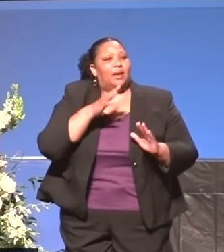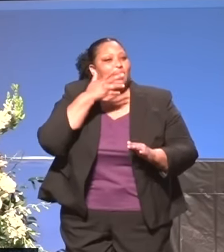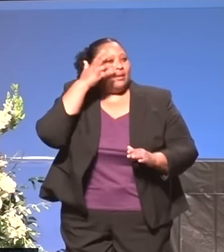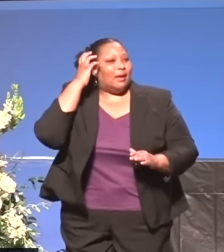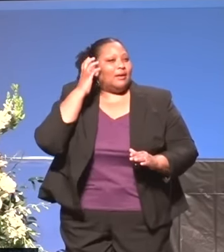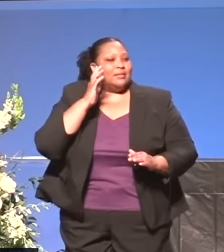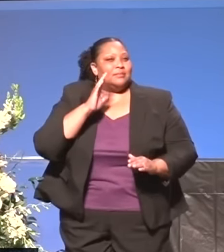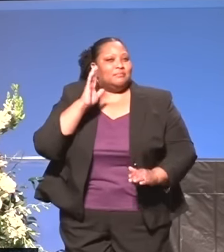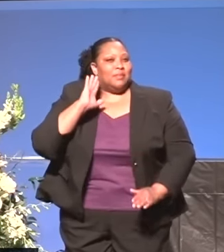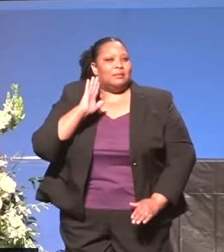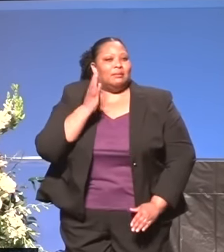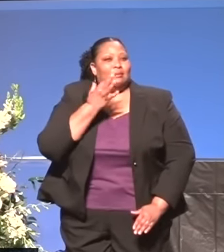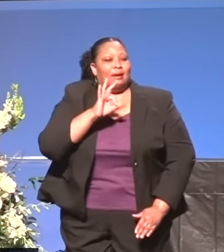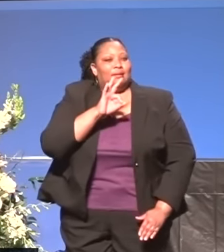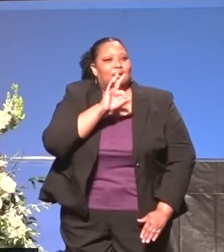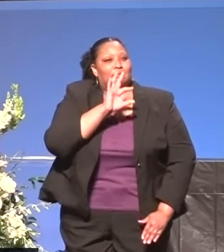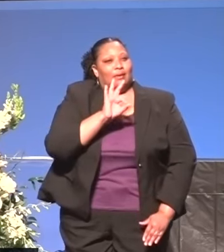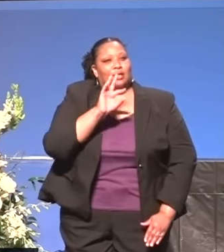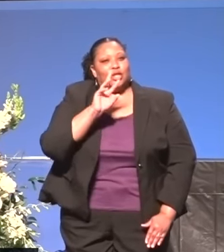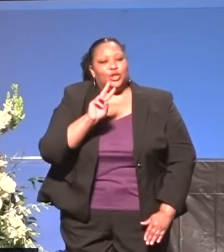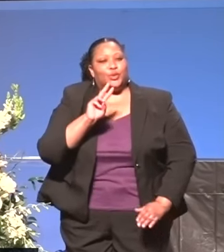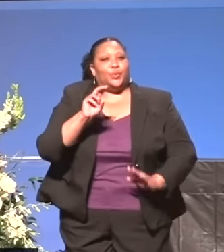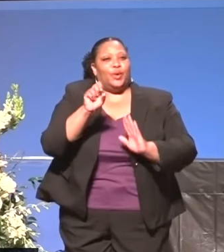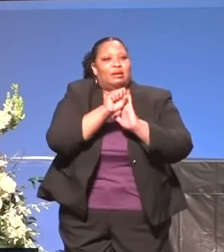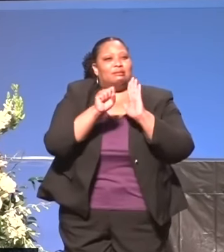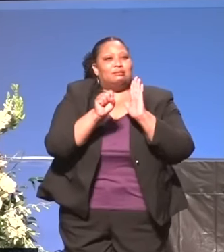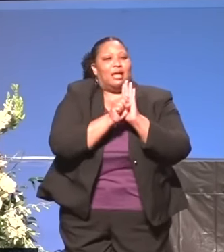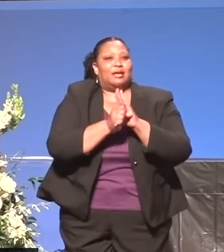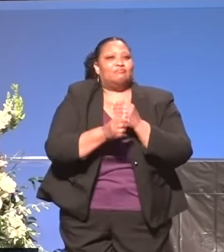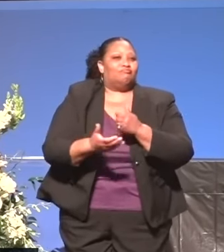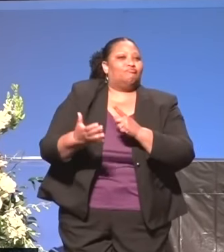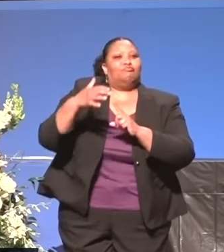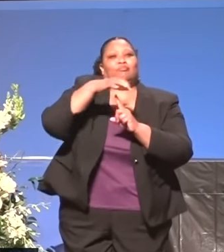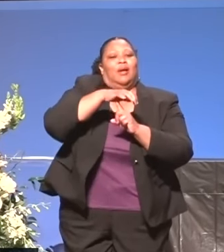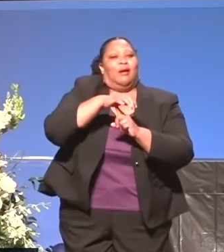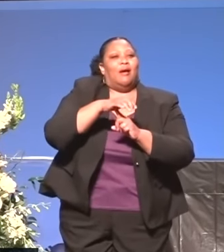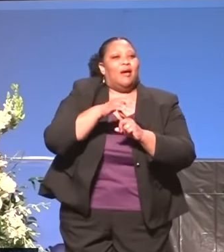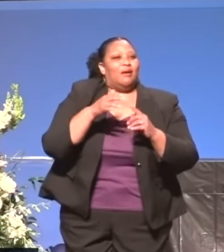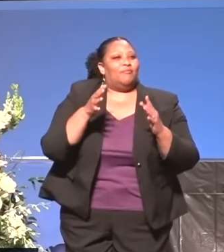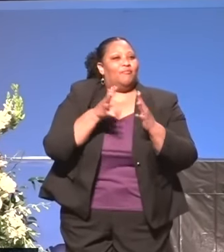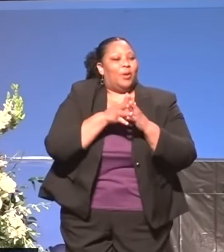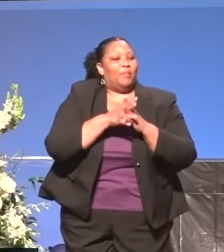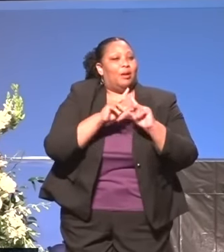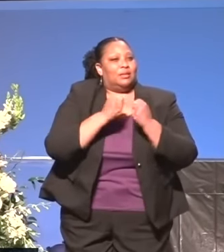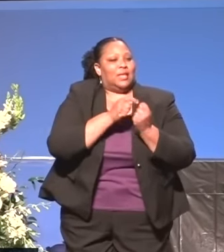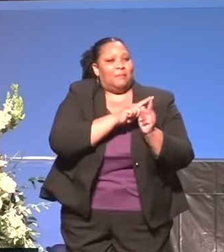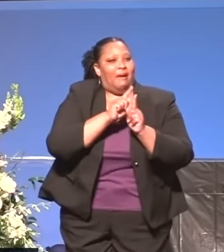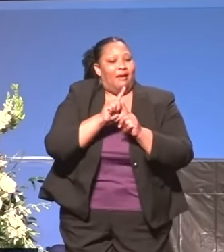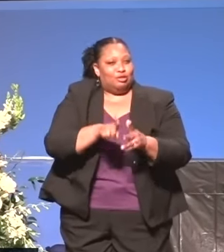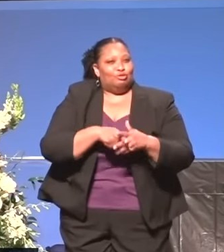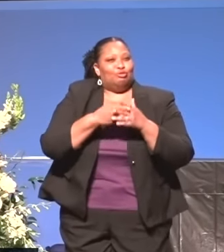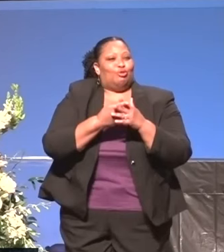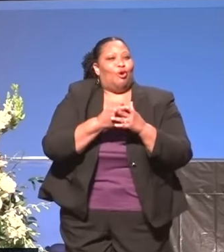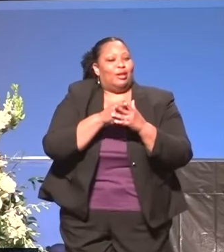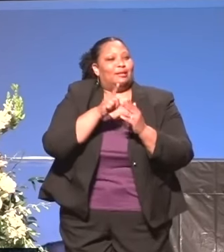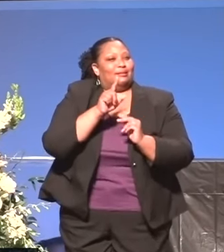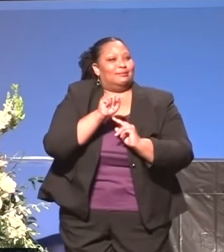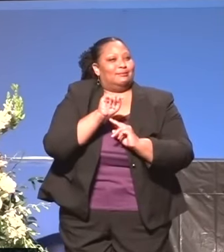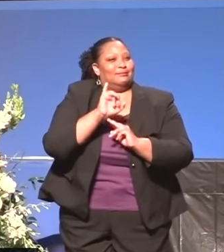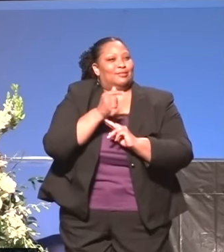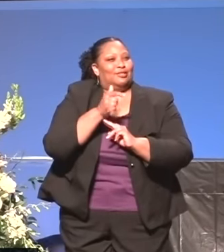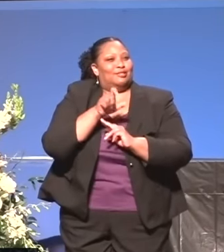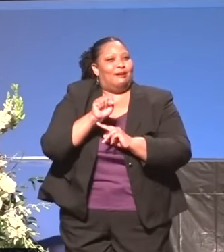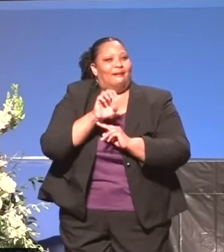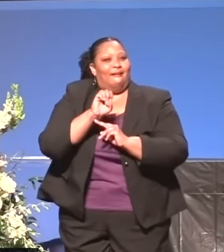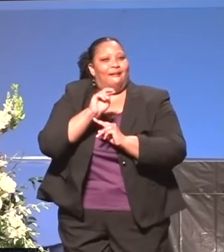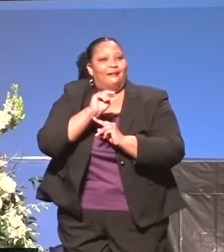1992 runner-up state championship football team as the starting tight end and was a member of